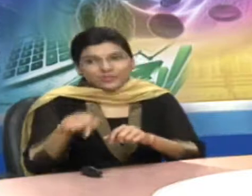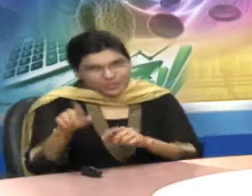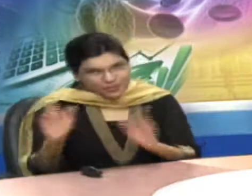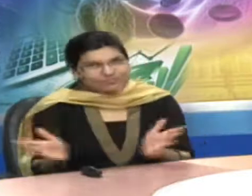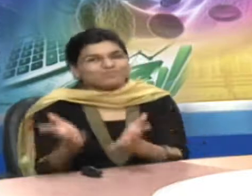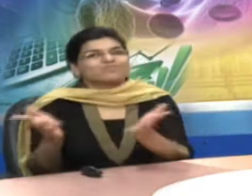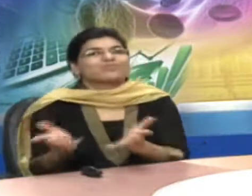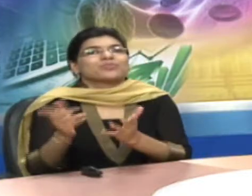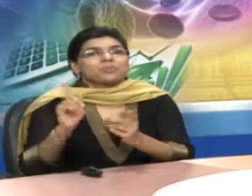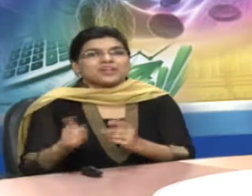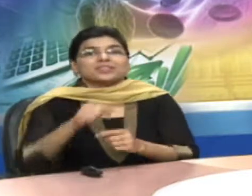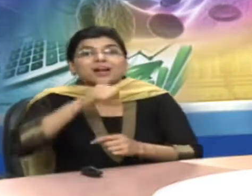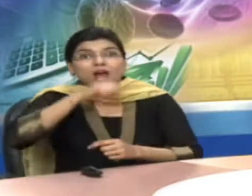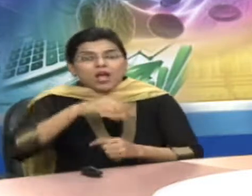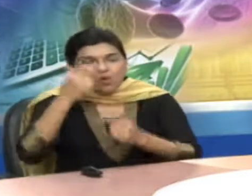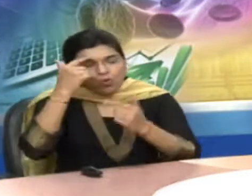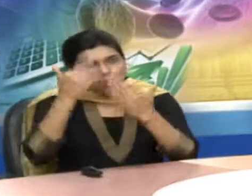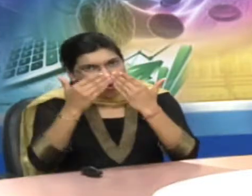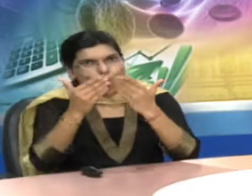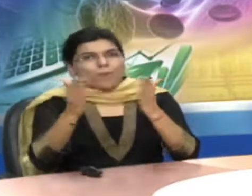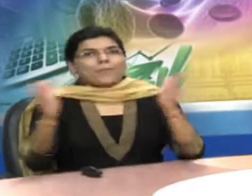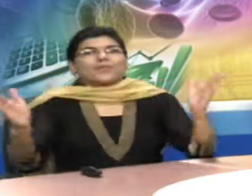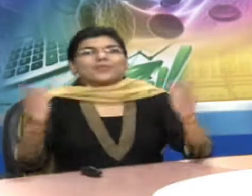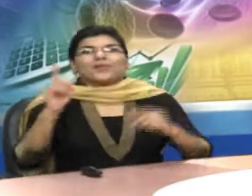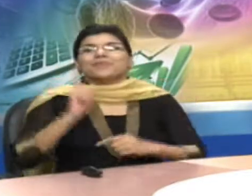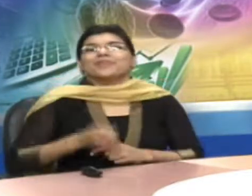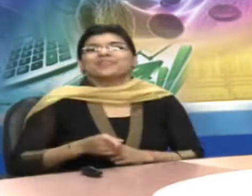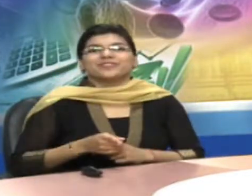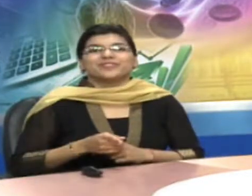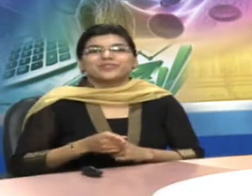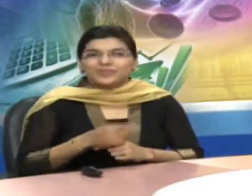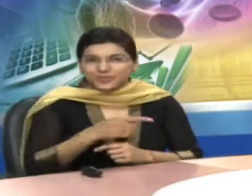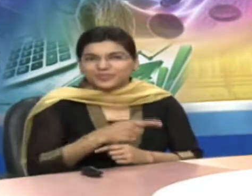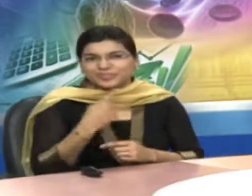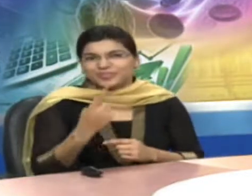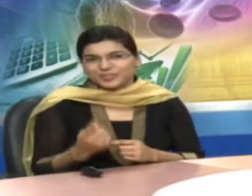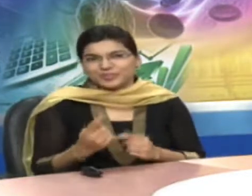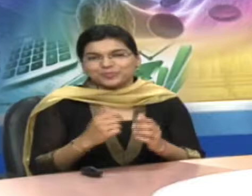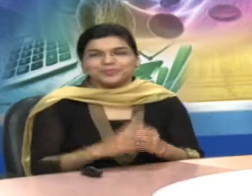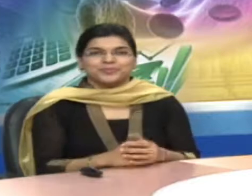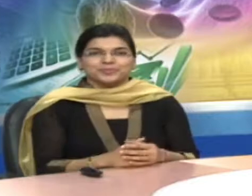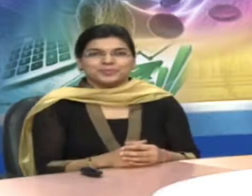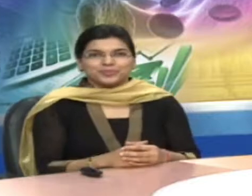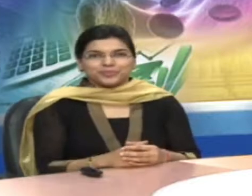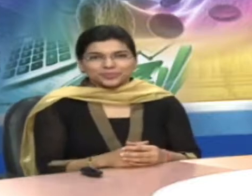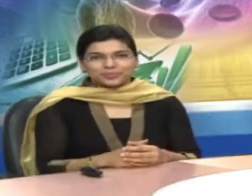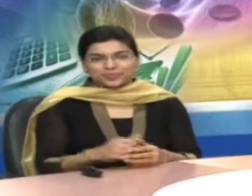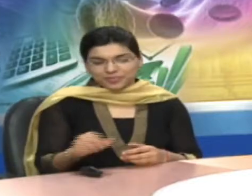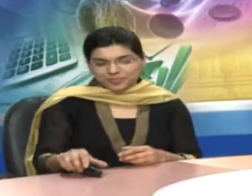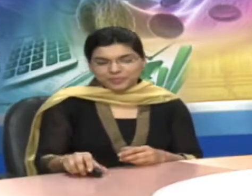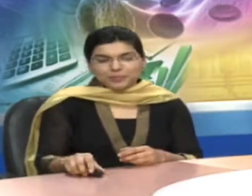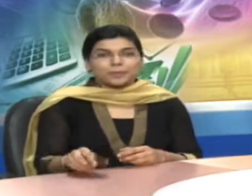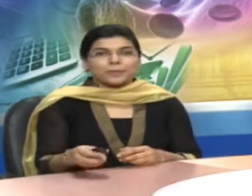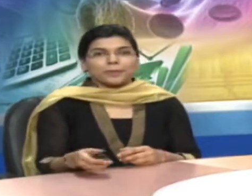We can see the places on TV, but going and visiting the place is important for learning.